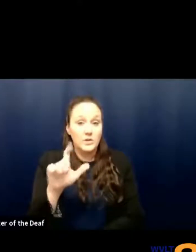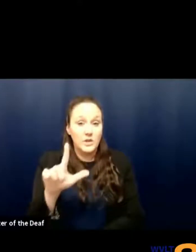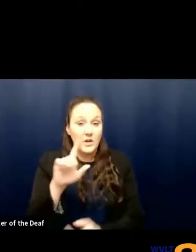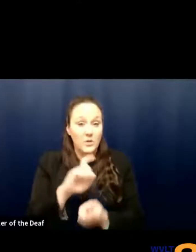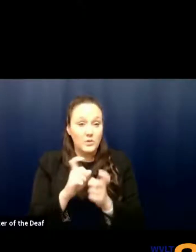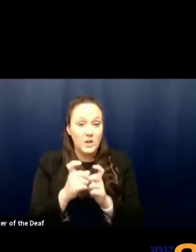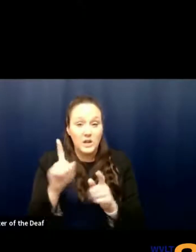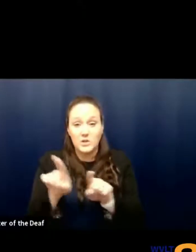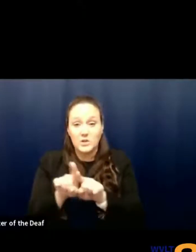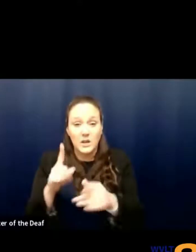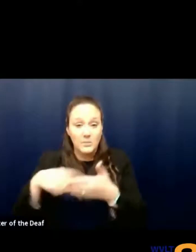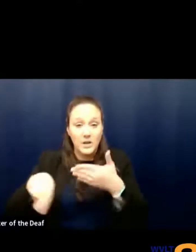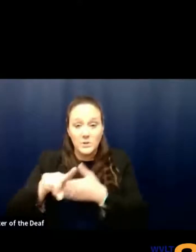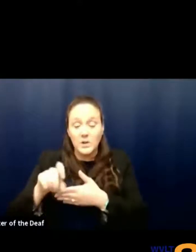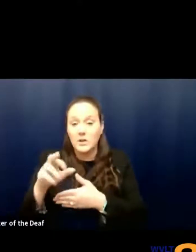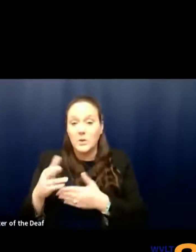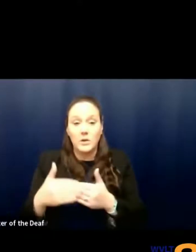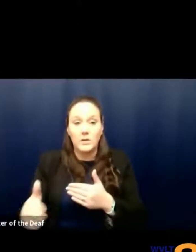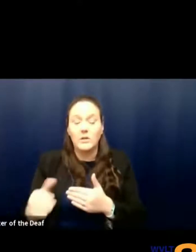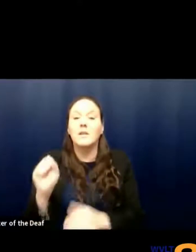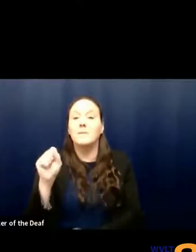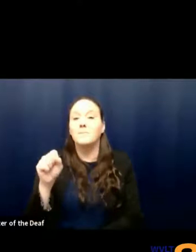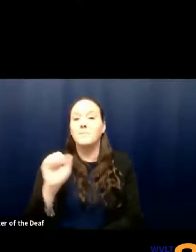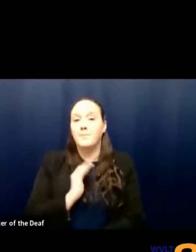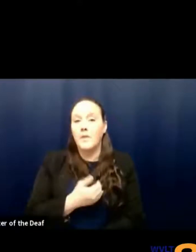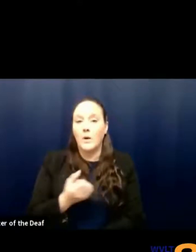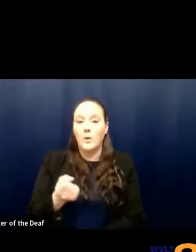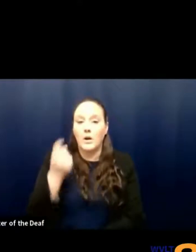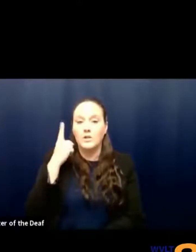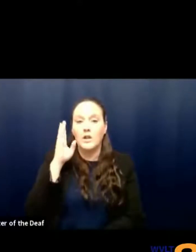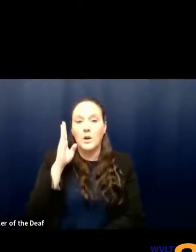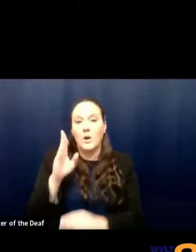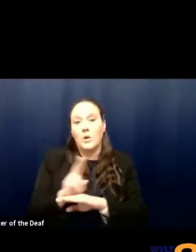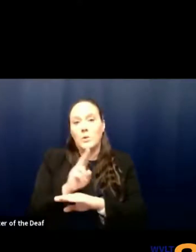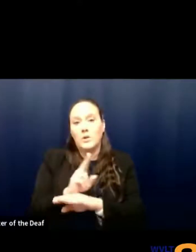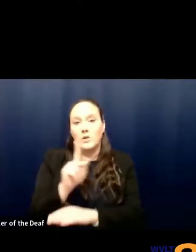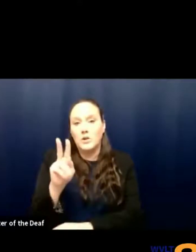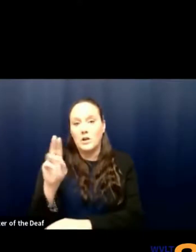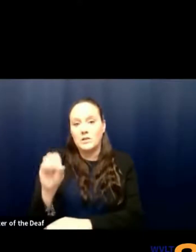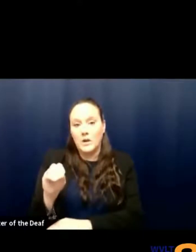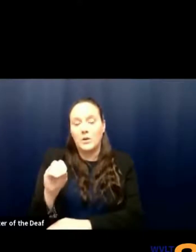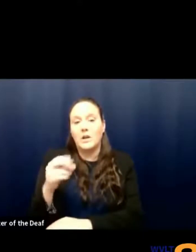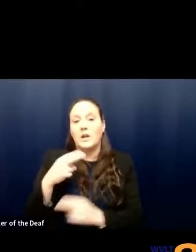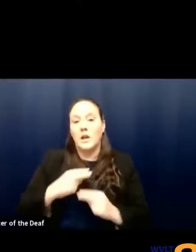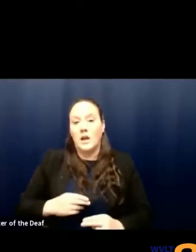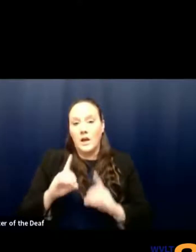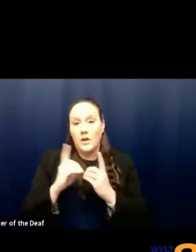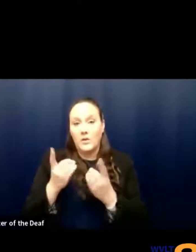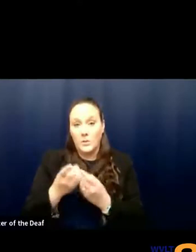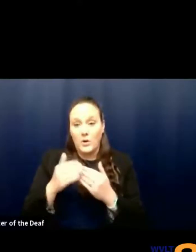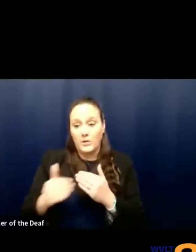moving forward? And yes, Jeff, it's our understanding that we'll be utilizing the Knox County Health Department YouTube page moving forward.